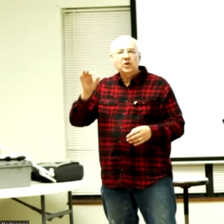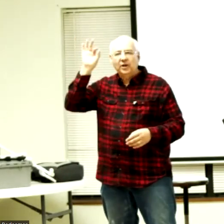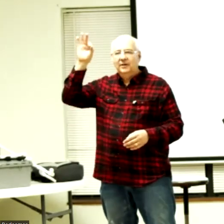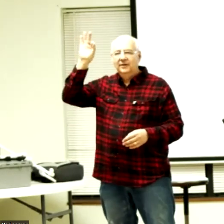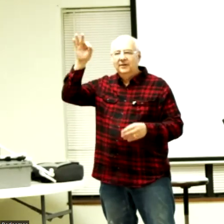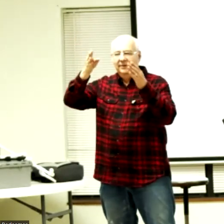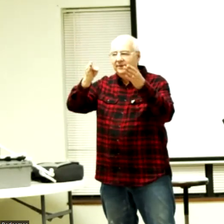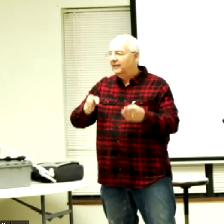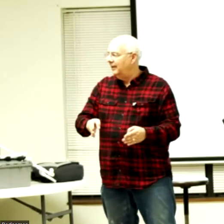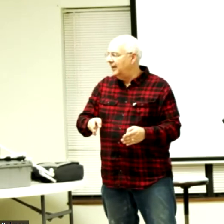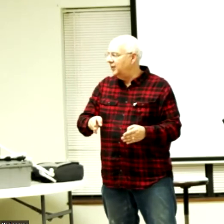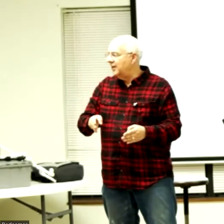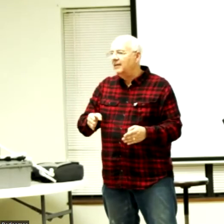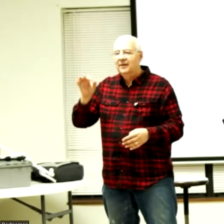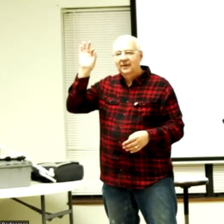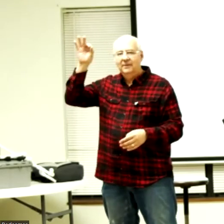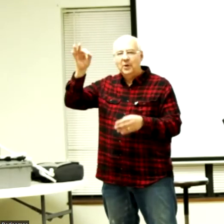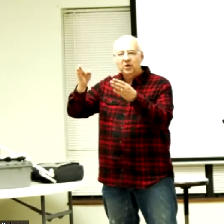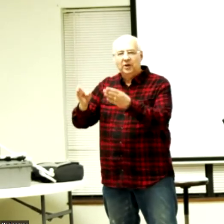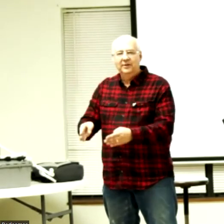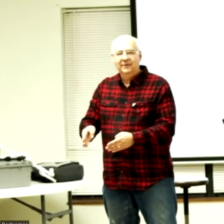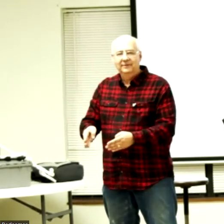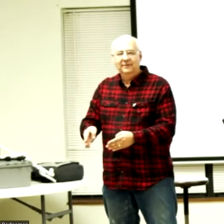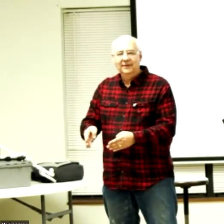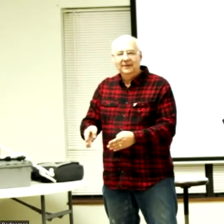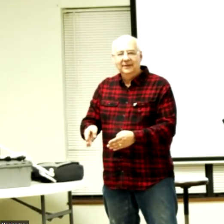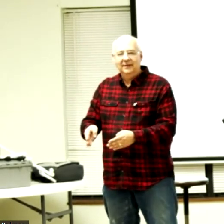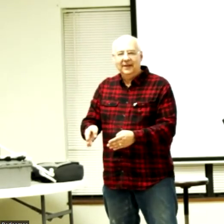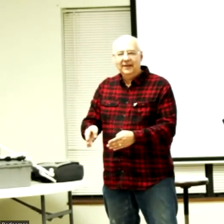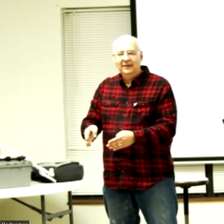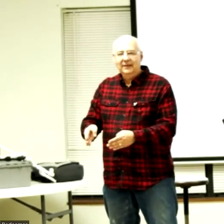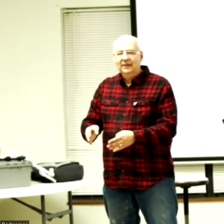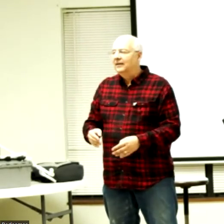Preacher is the preacher. Okay.